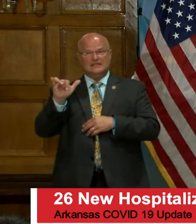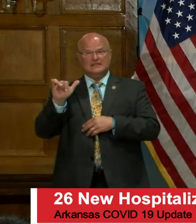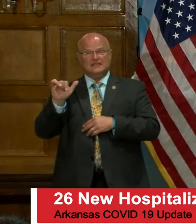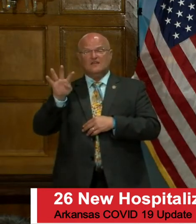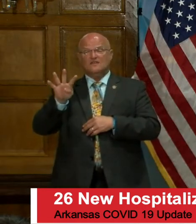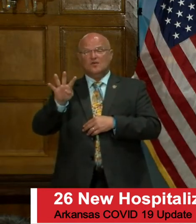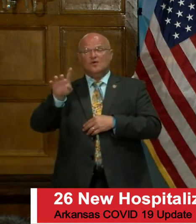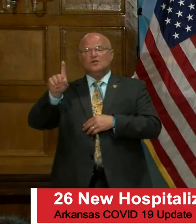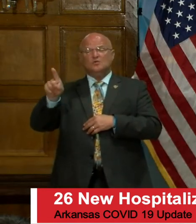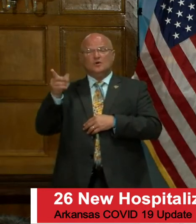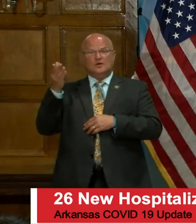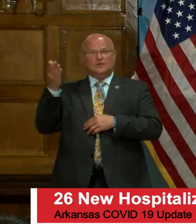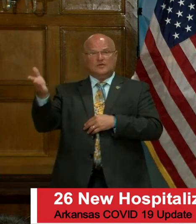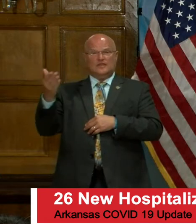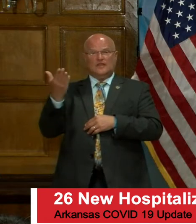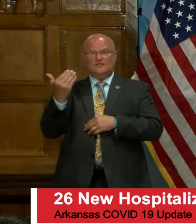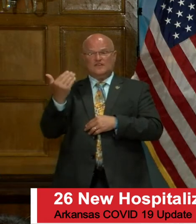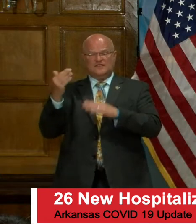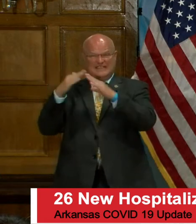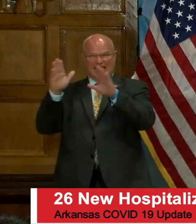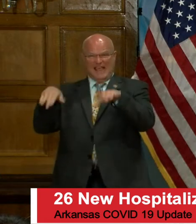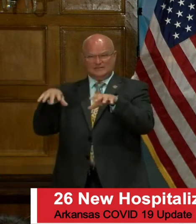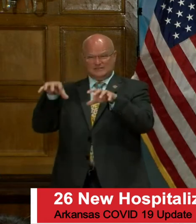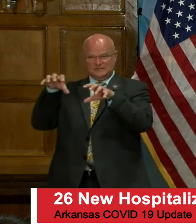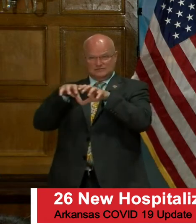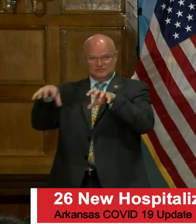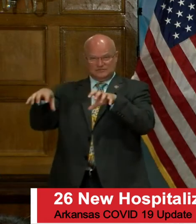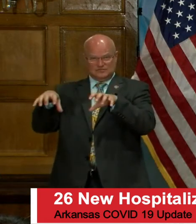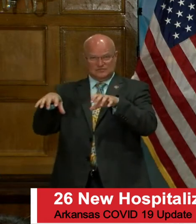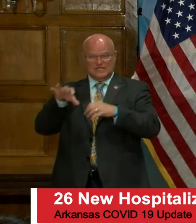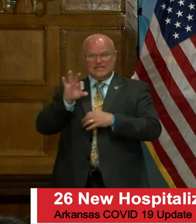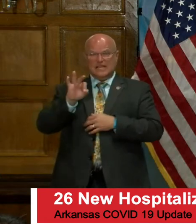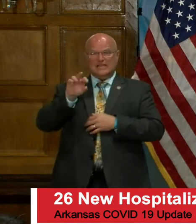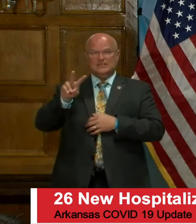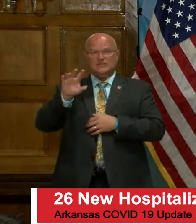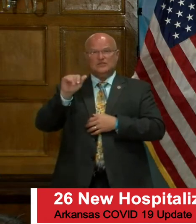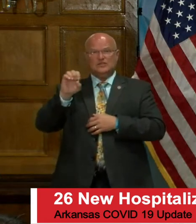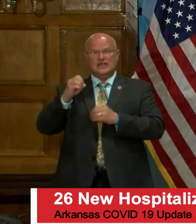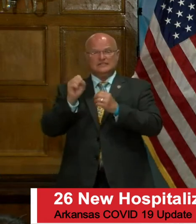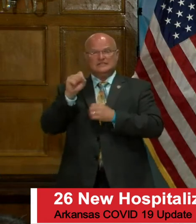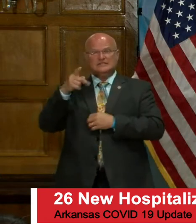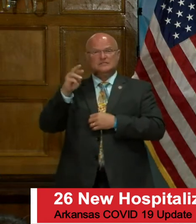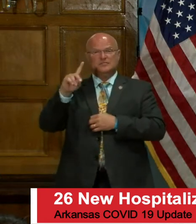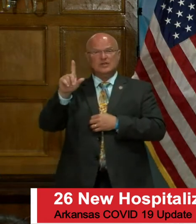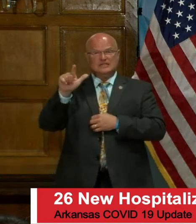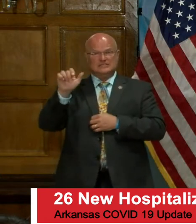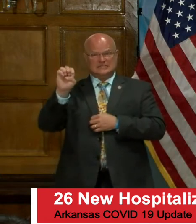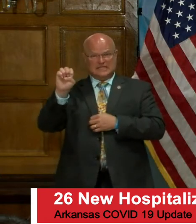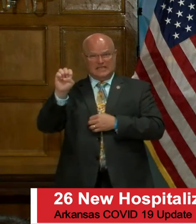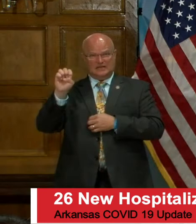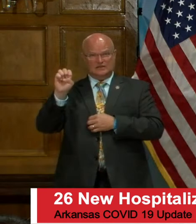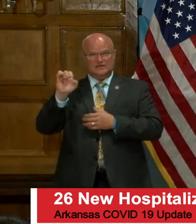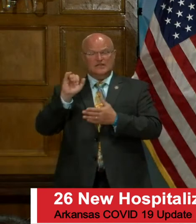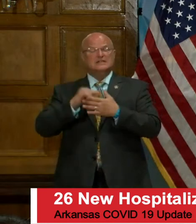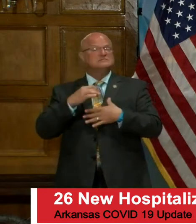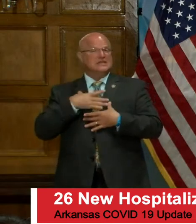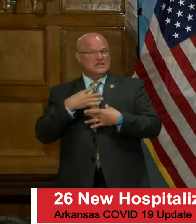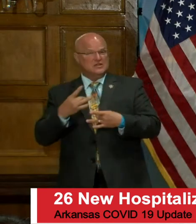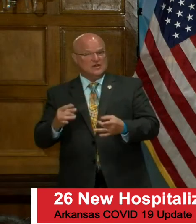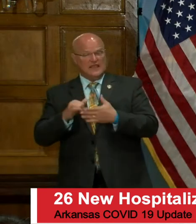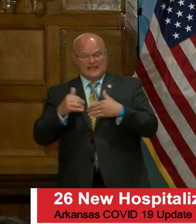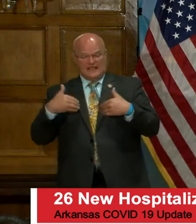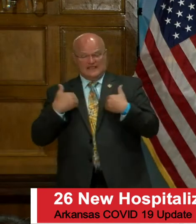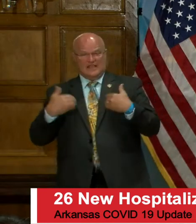the cases were associated with 15 households, 92 cases in Springdale. It was interesting